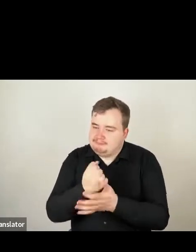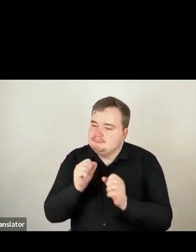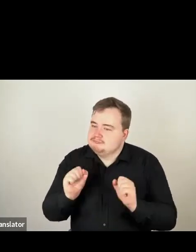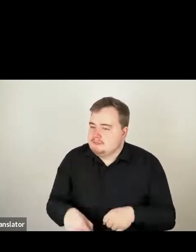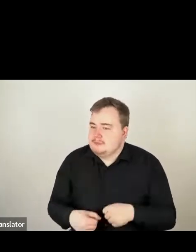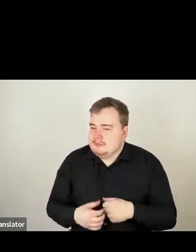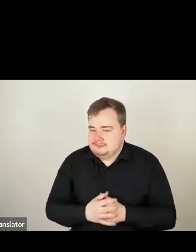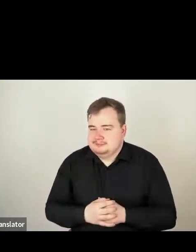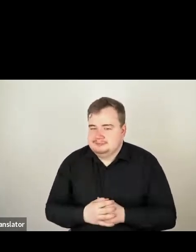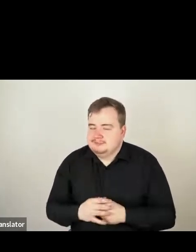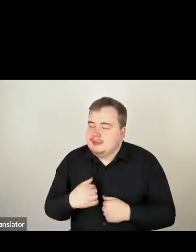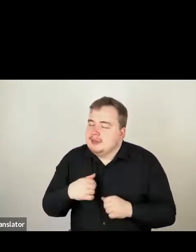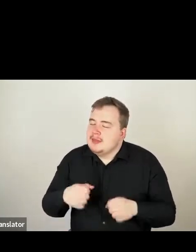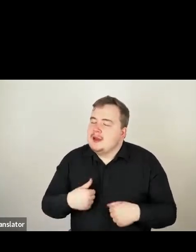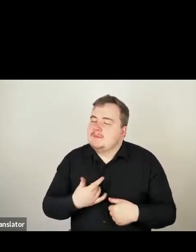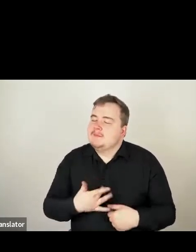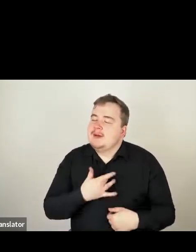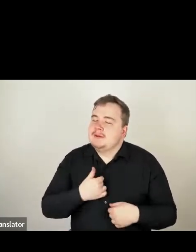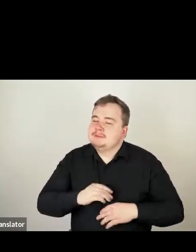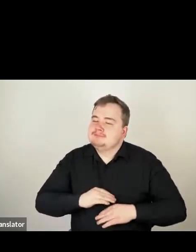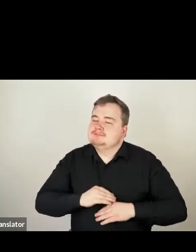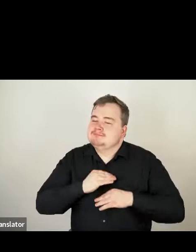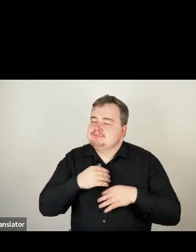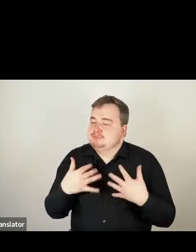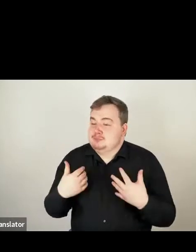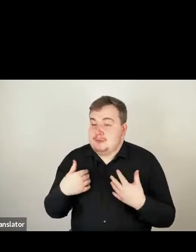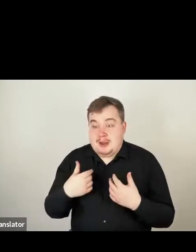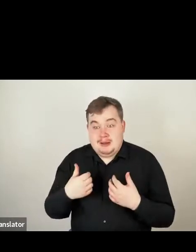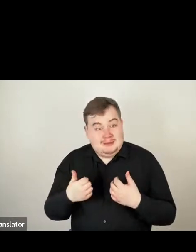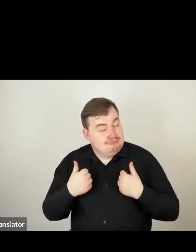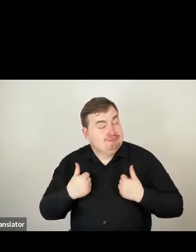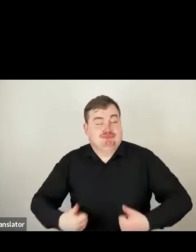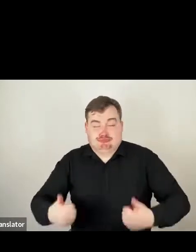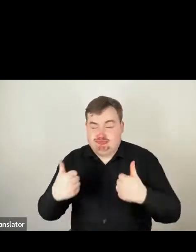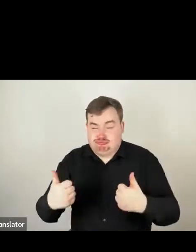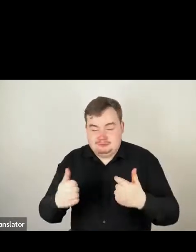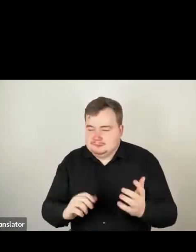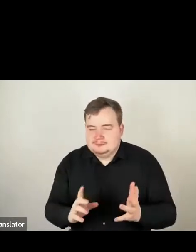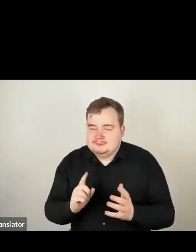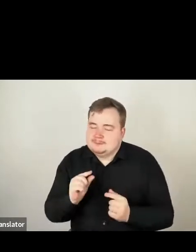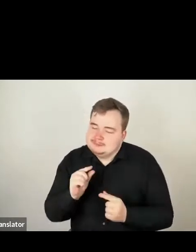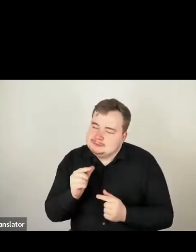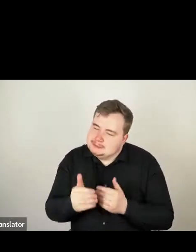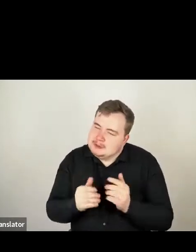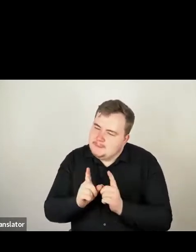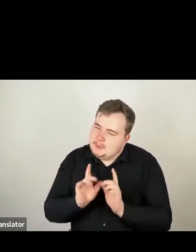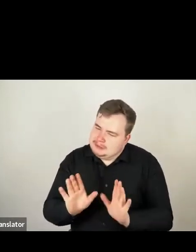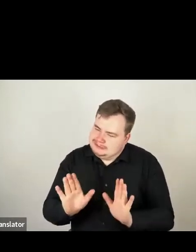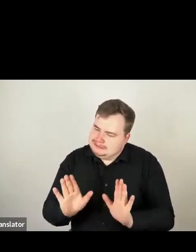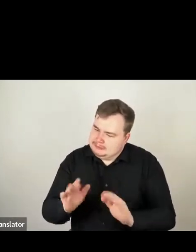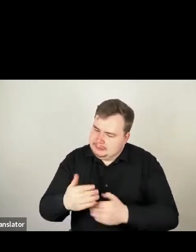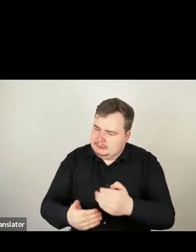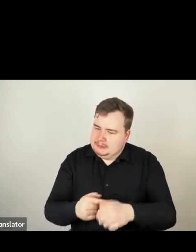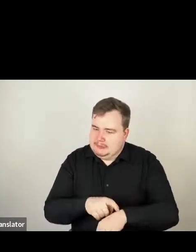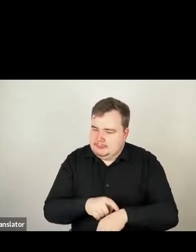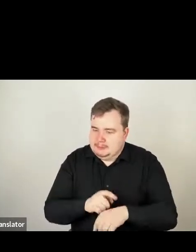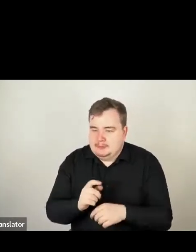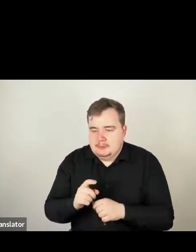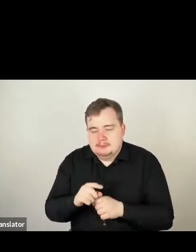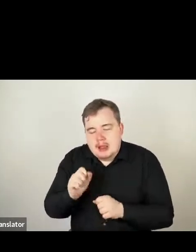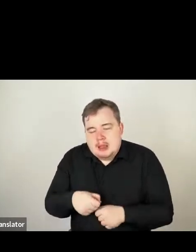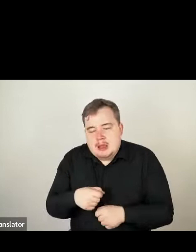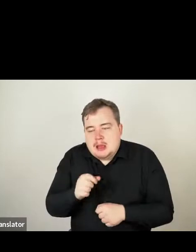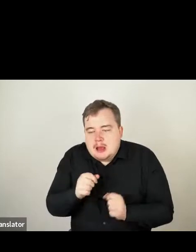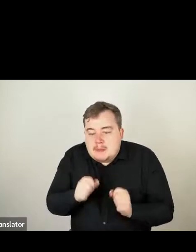is a great success, but it can be considered as a very good step forward. In